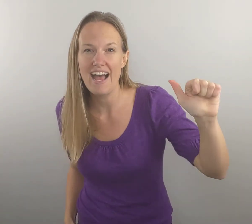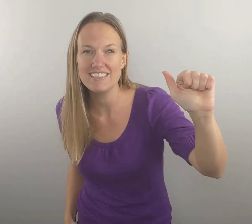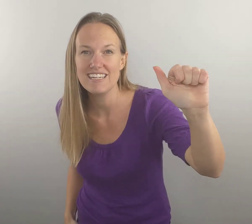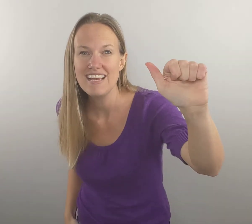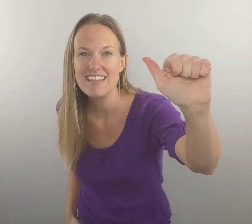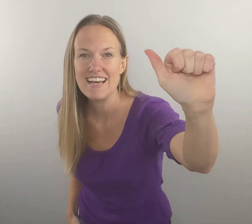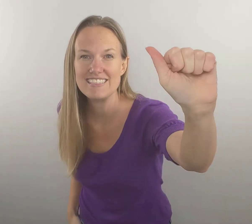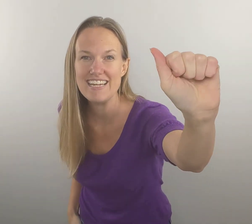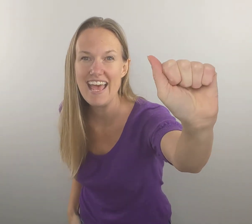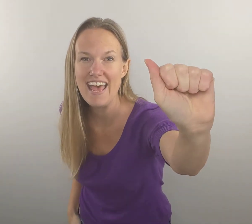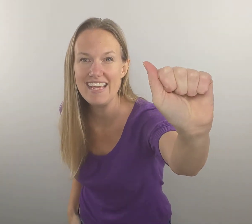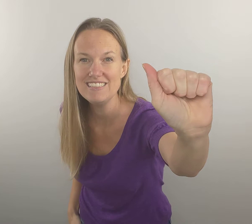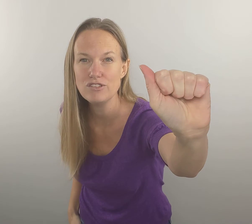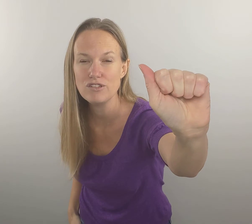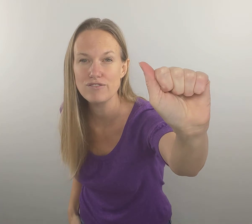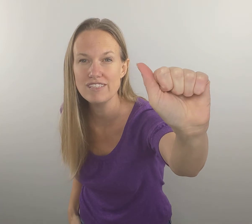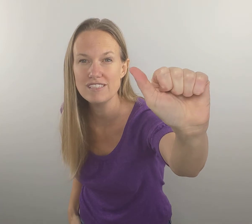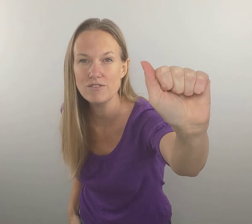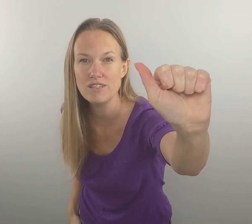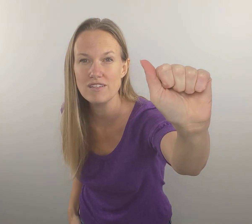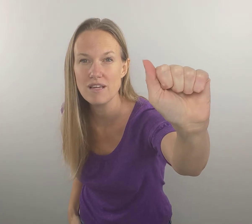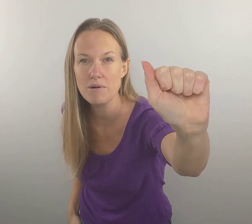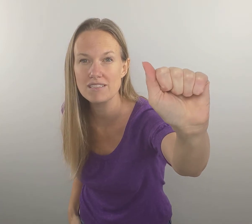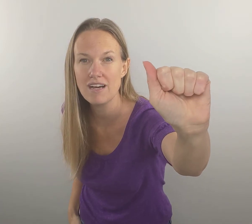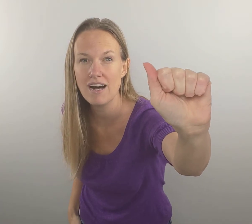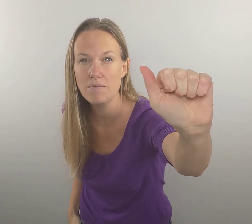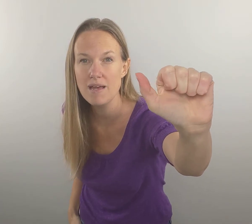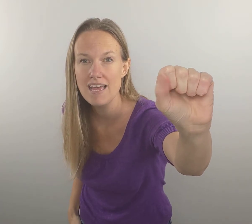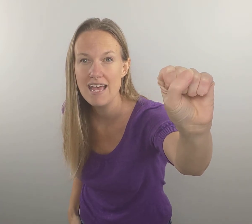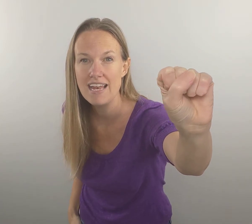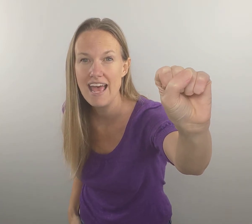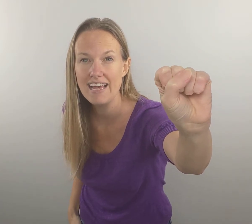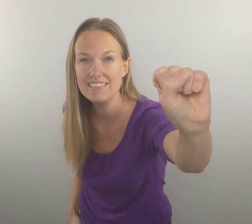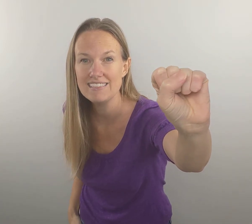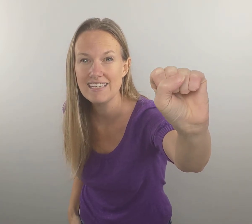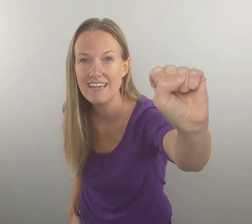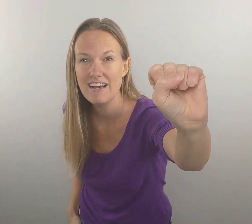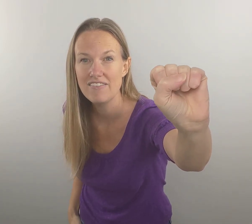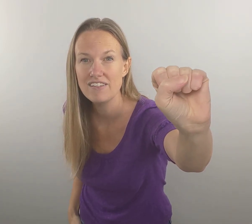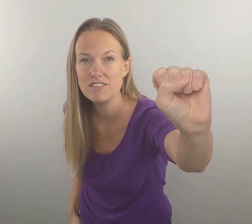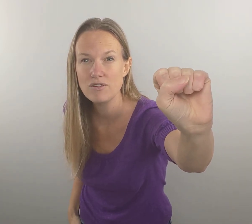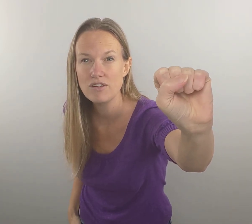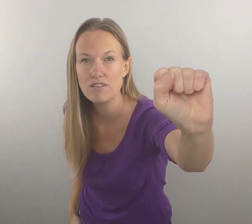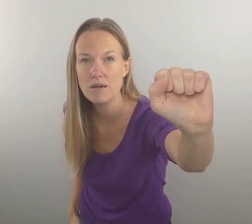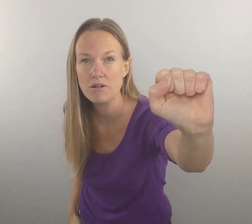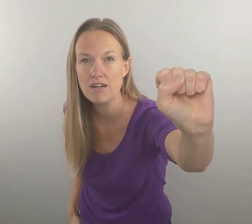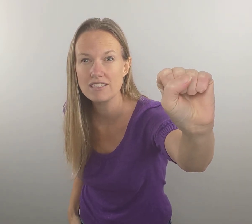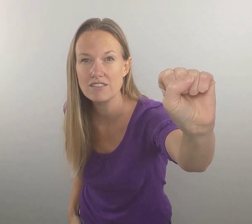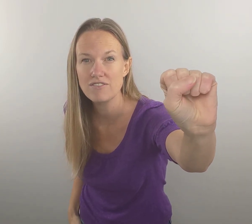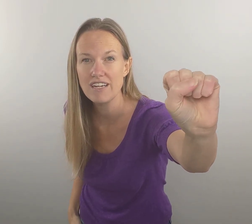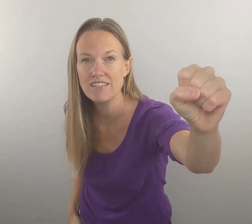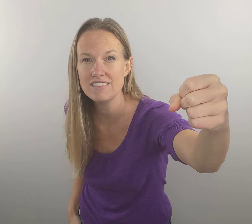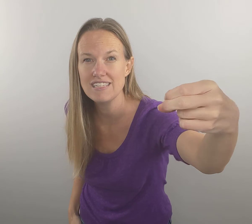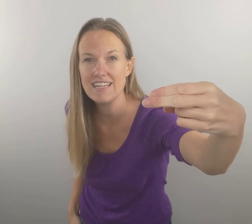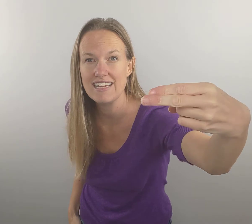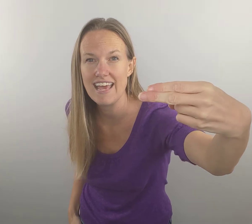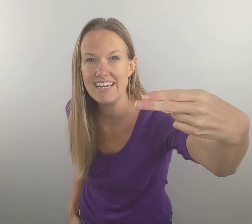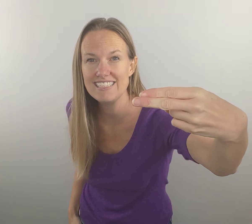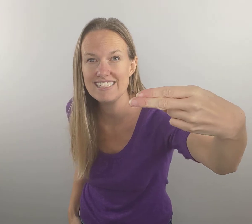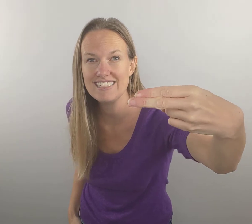ash. That's an A, so your fist with your thumb on top. An S, a fist with your thumb across your fingers. And then an H is